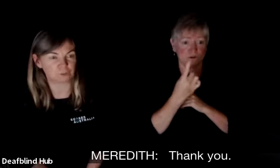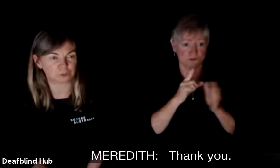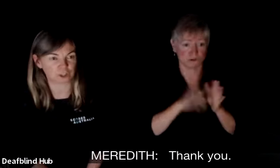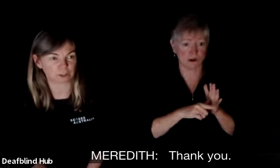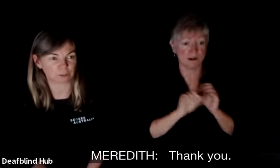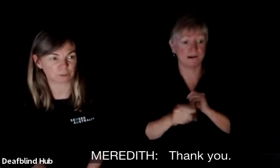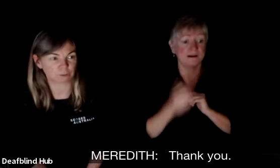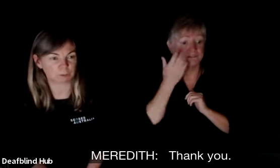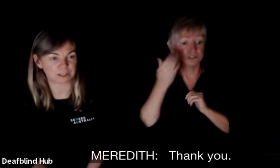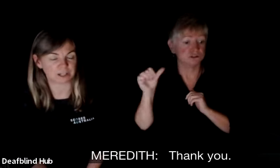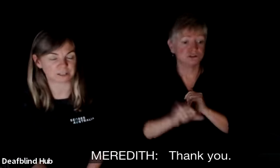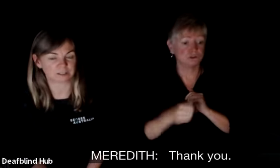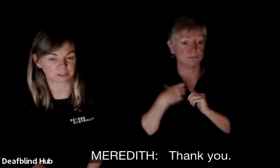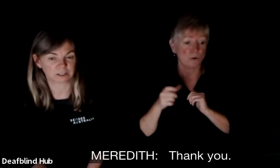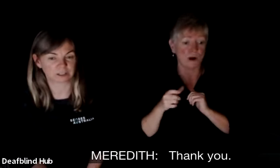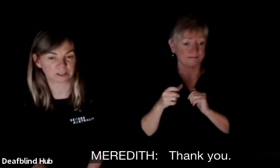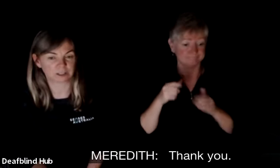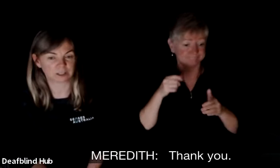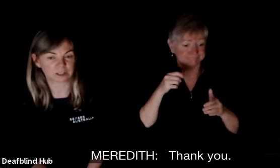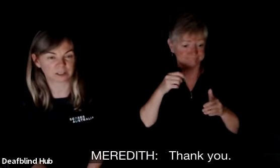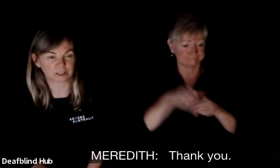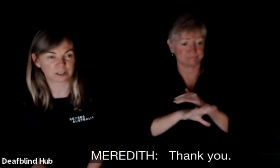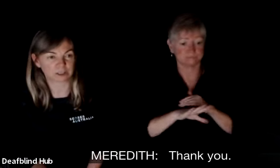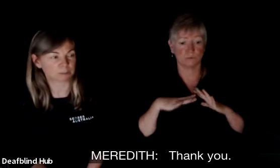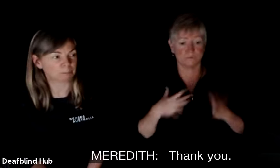for future webinars.